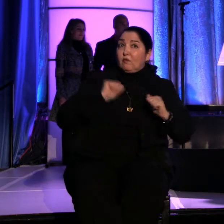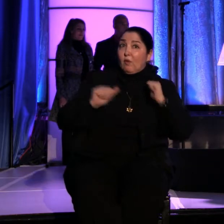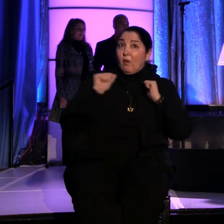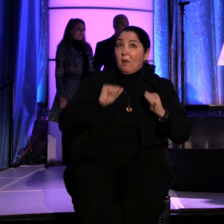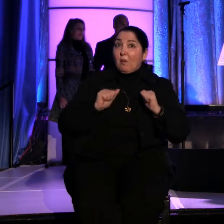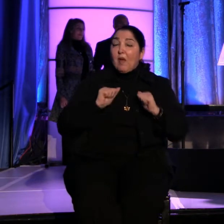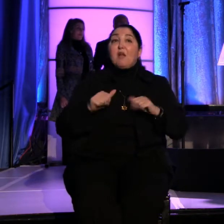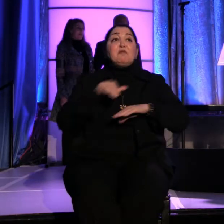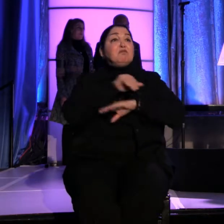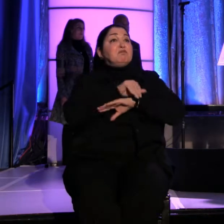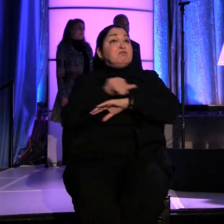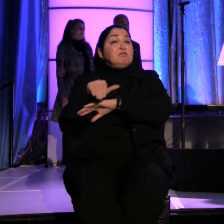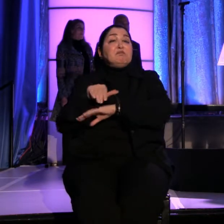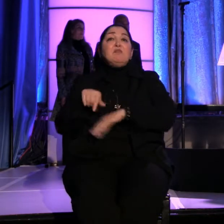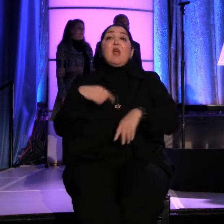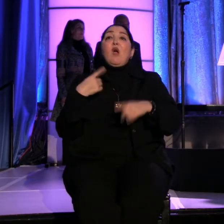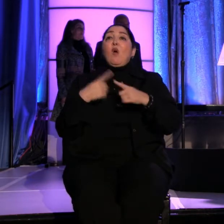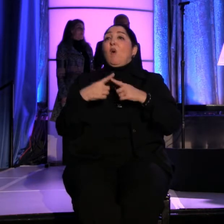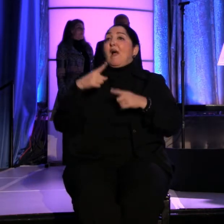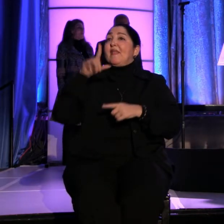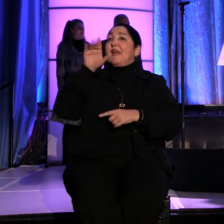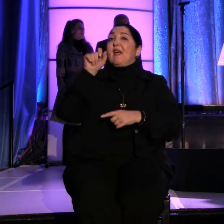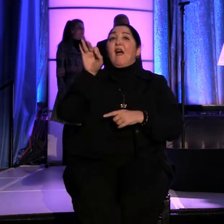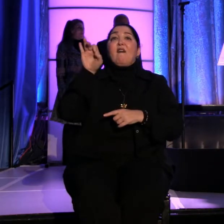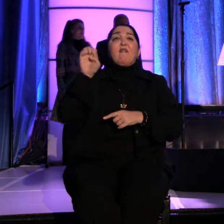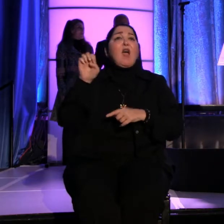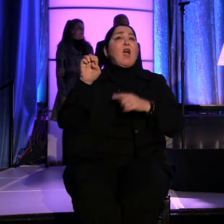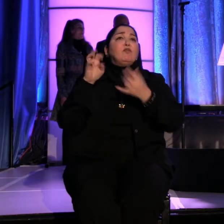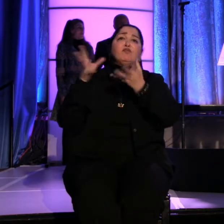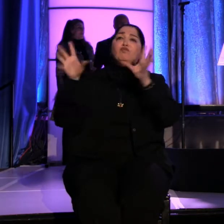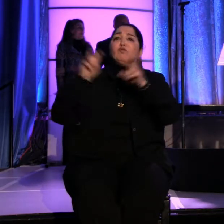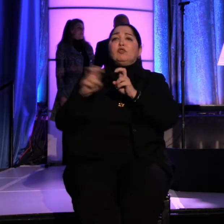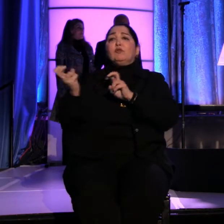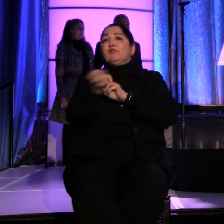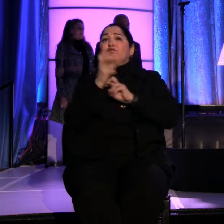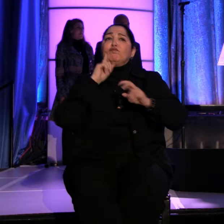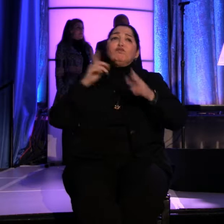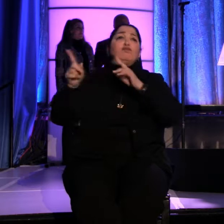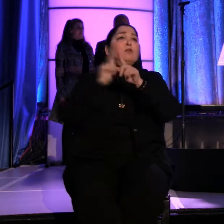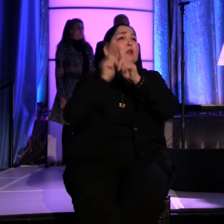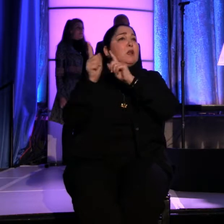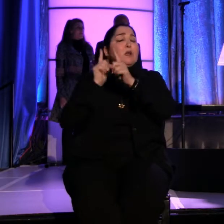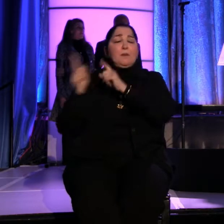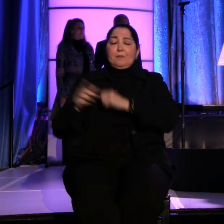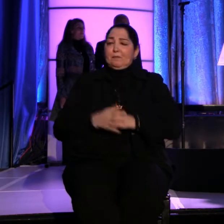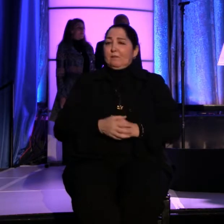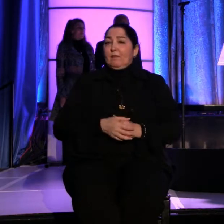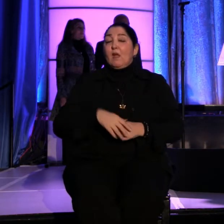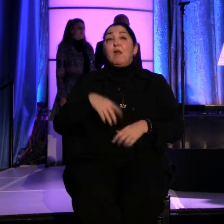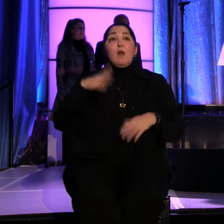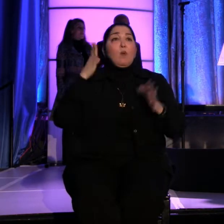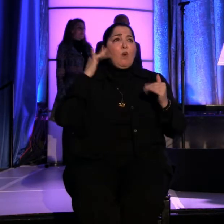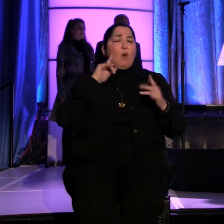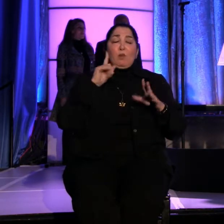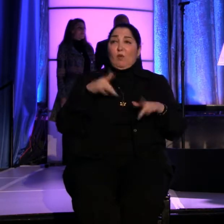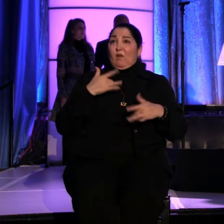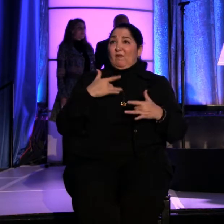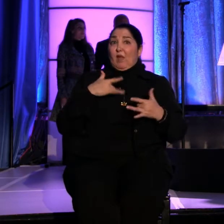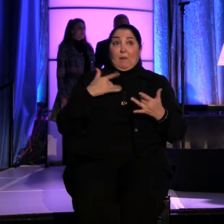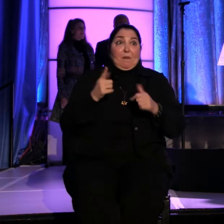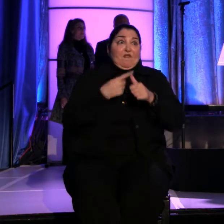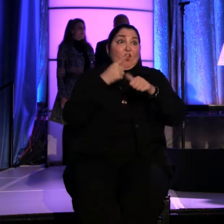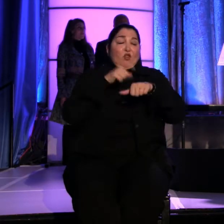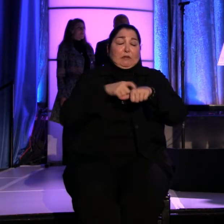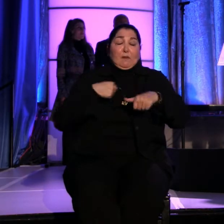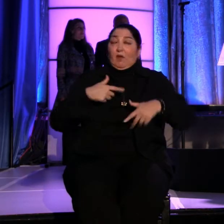cafe. We know the next 4 days can seem daunting, especially to those of you who might be here for the first